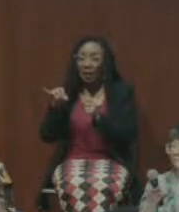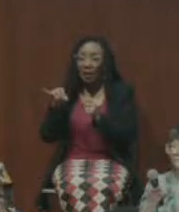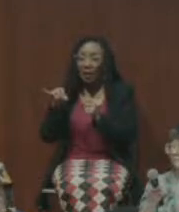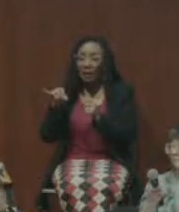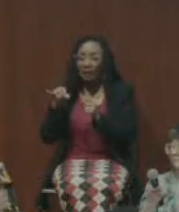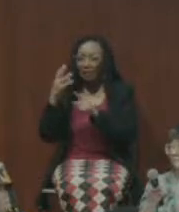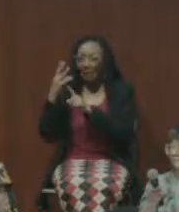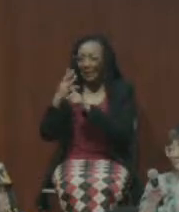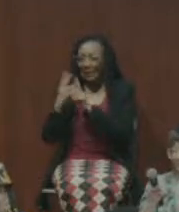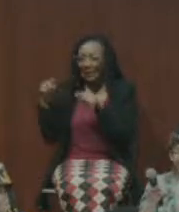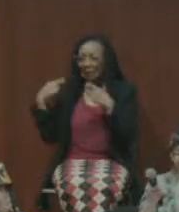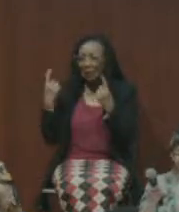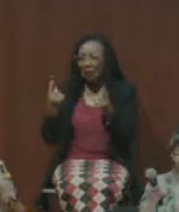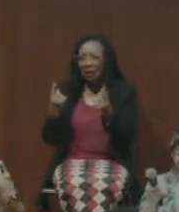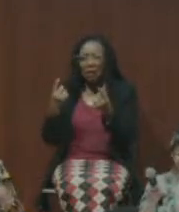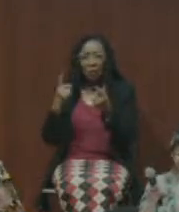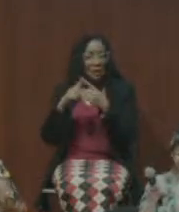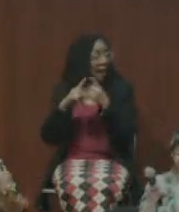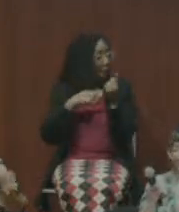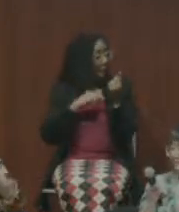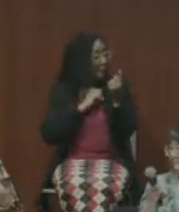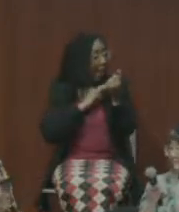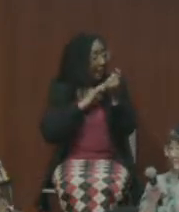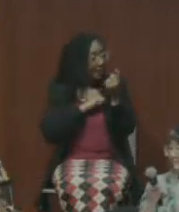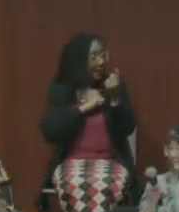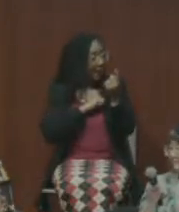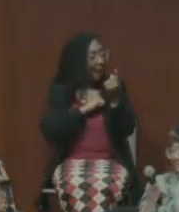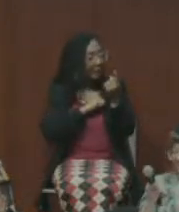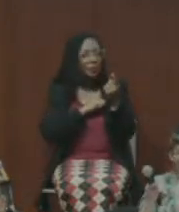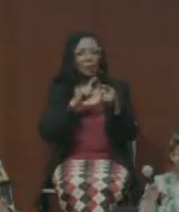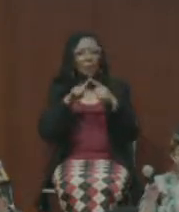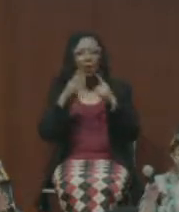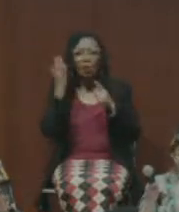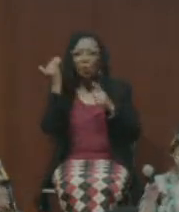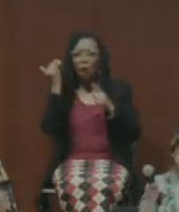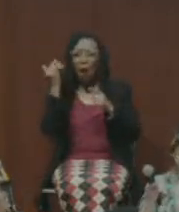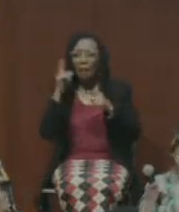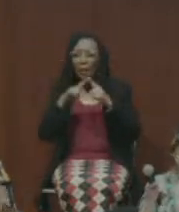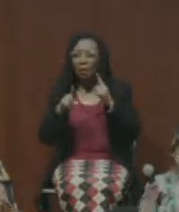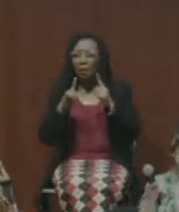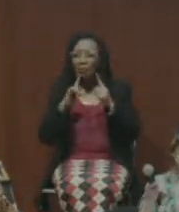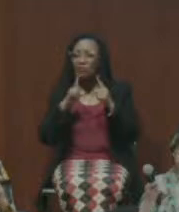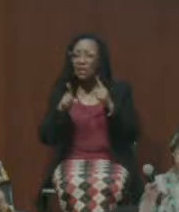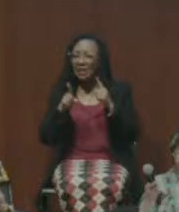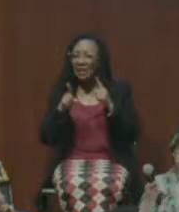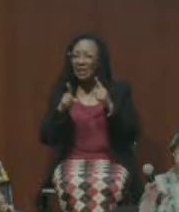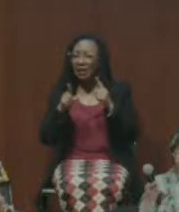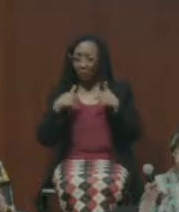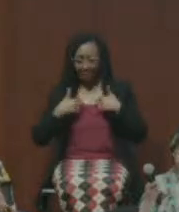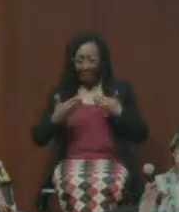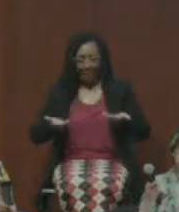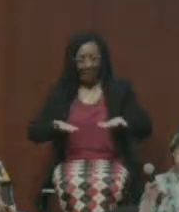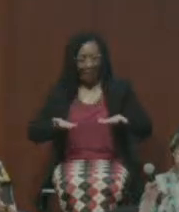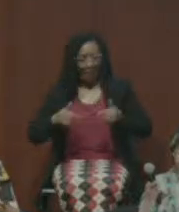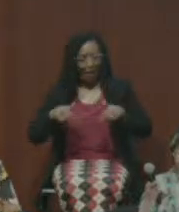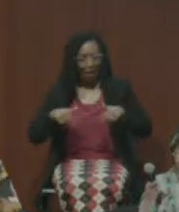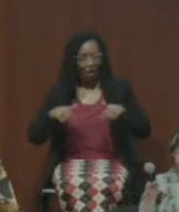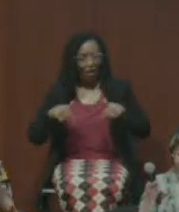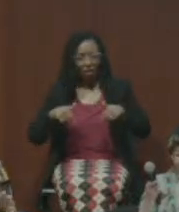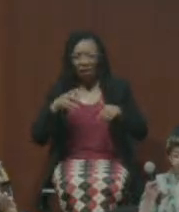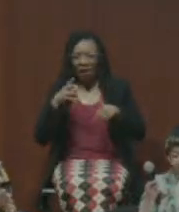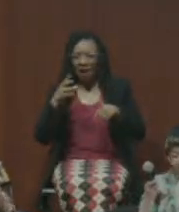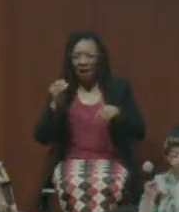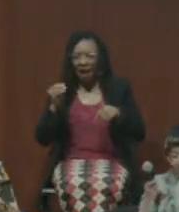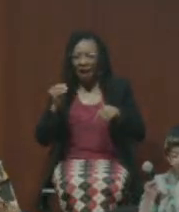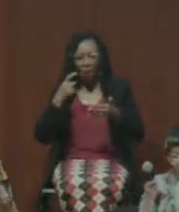6 months, because there is so much narrative that is very alien for me being here, and we